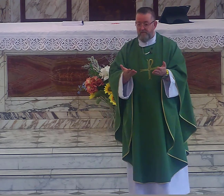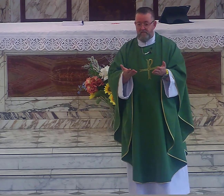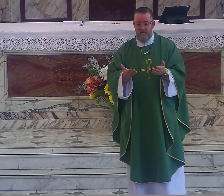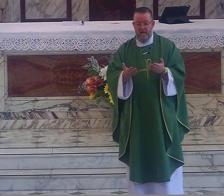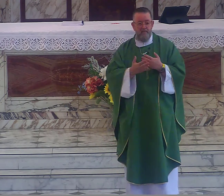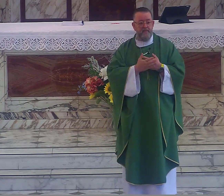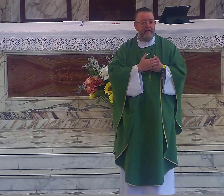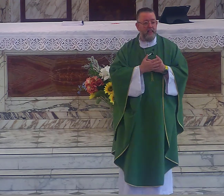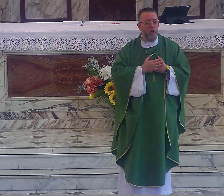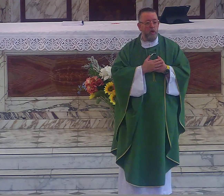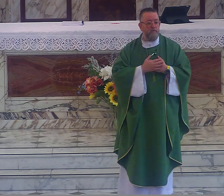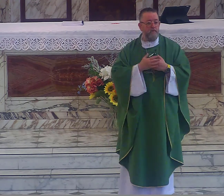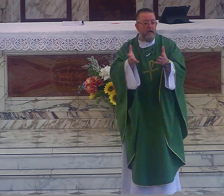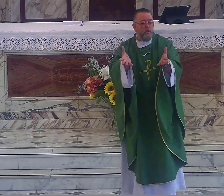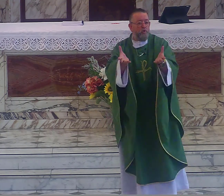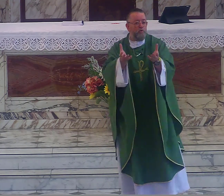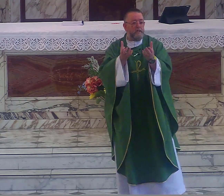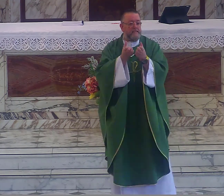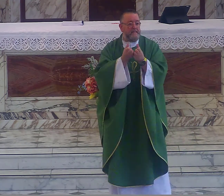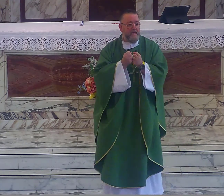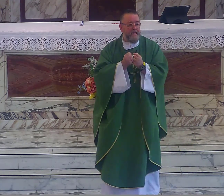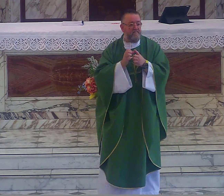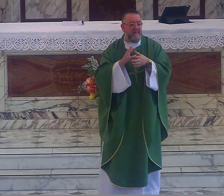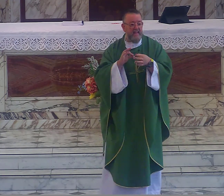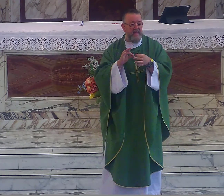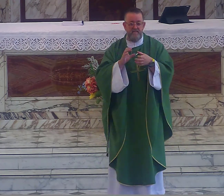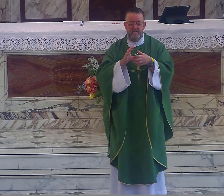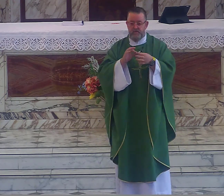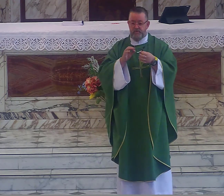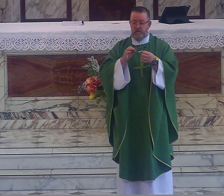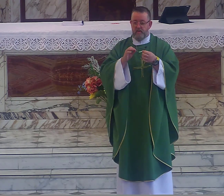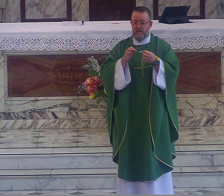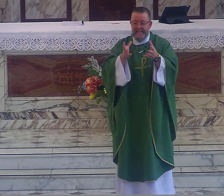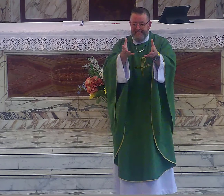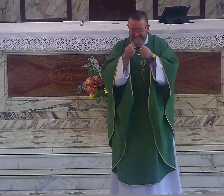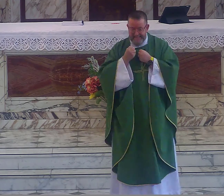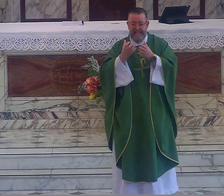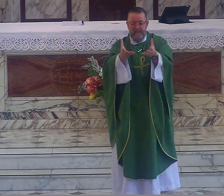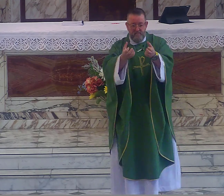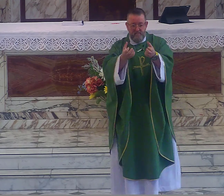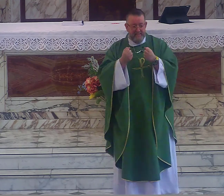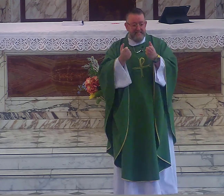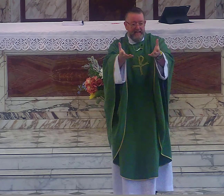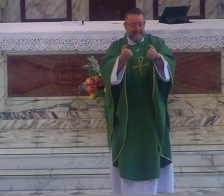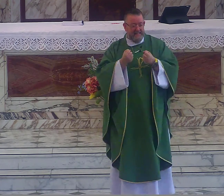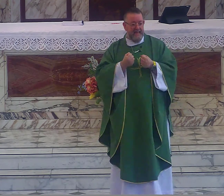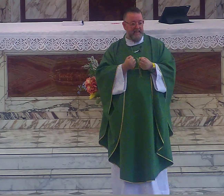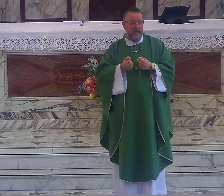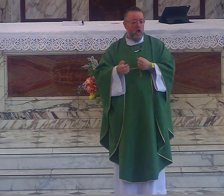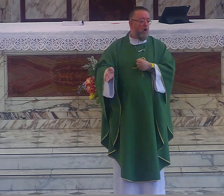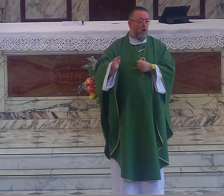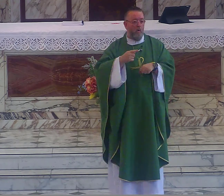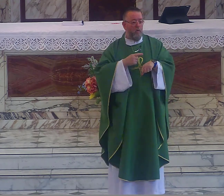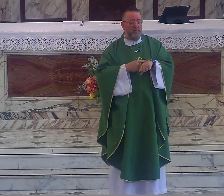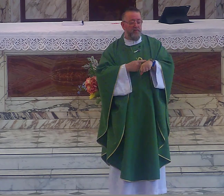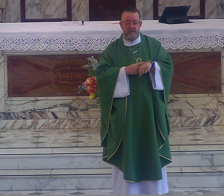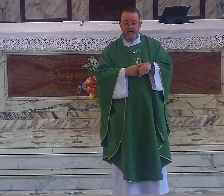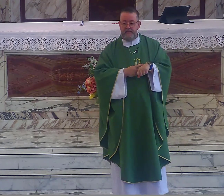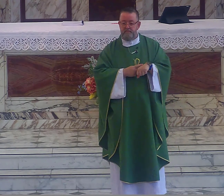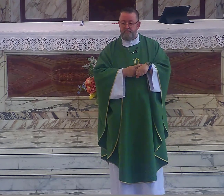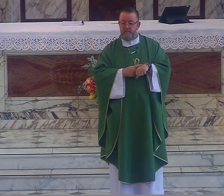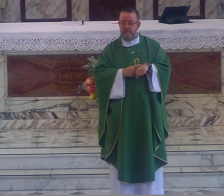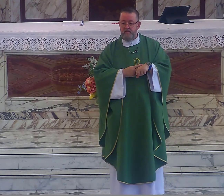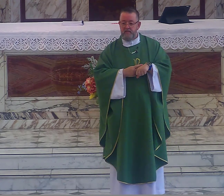today, they love to receive gifts. Give, take, take, all